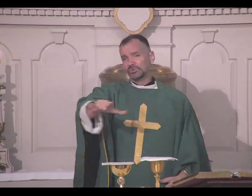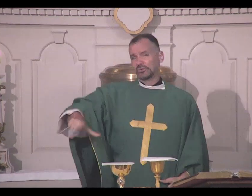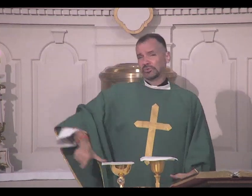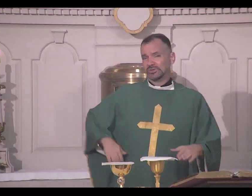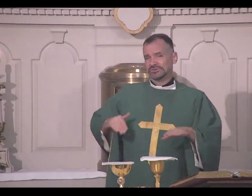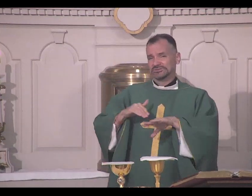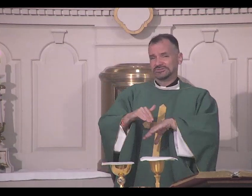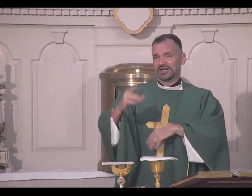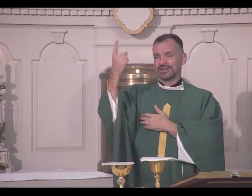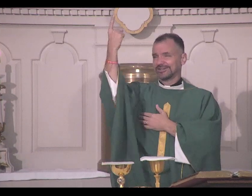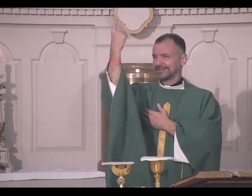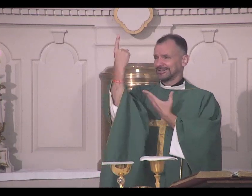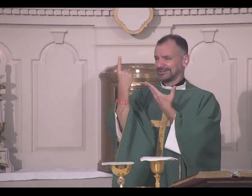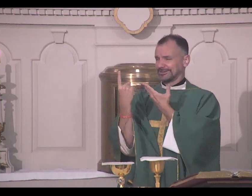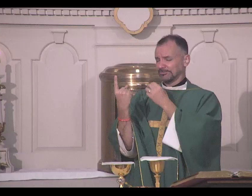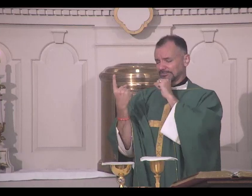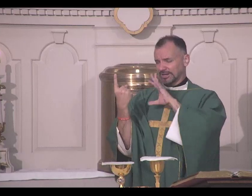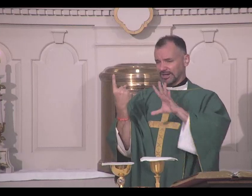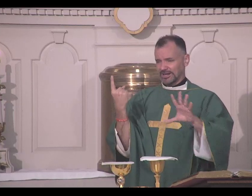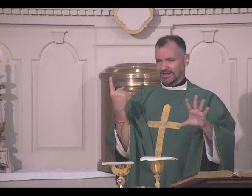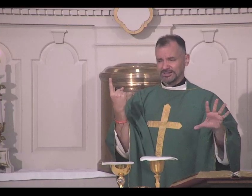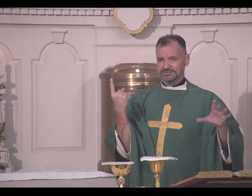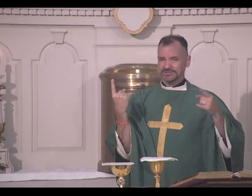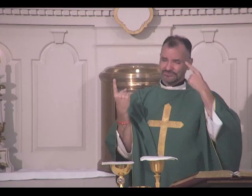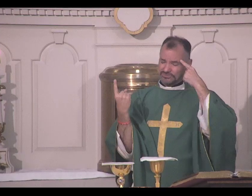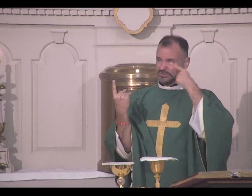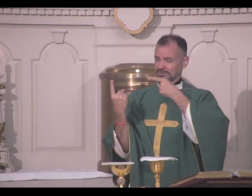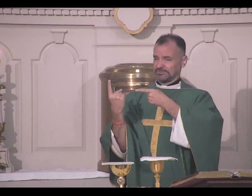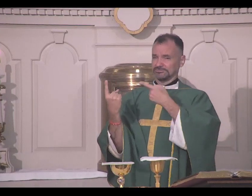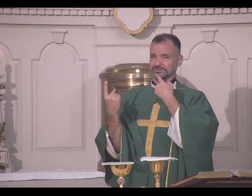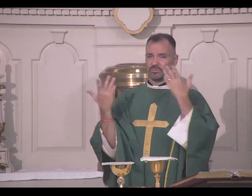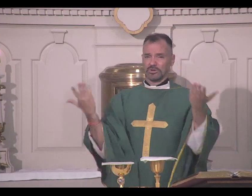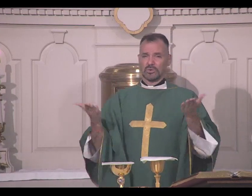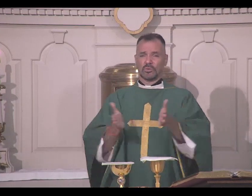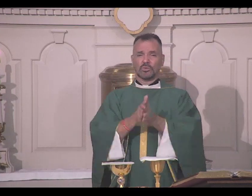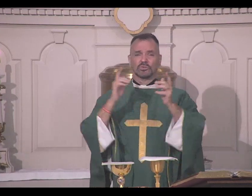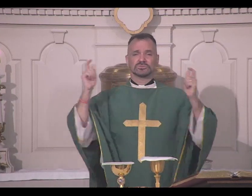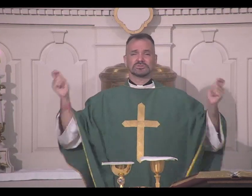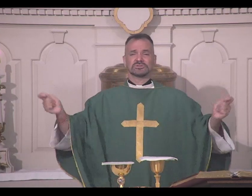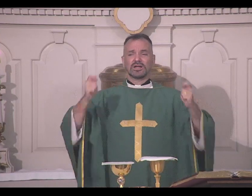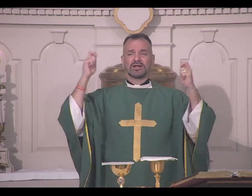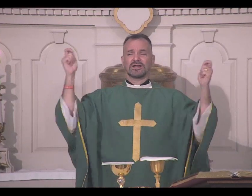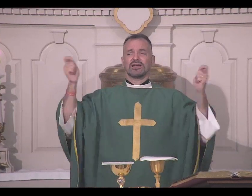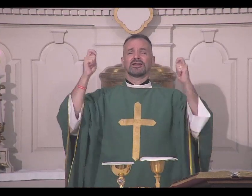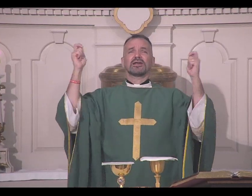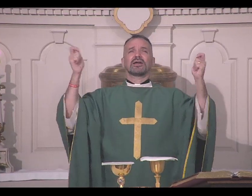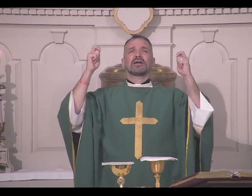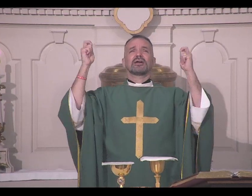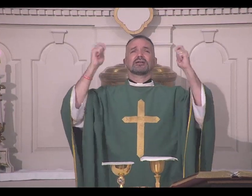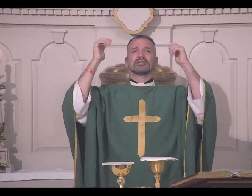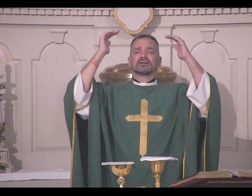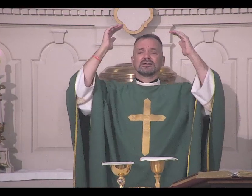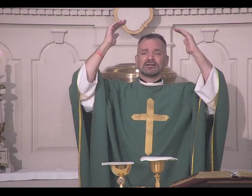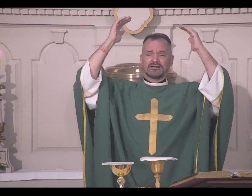Hosanna in the highest. Blessed is he who comes in